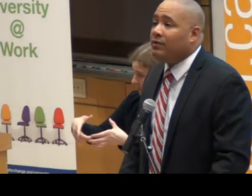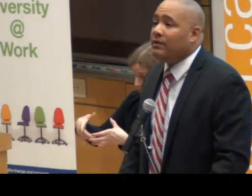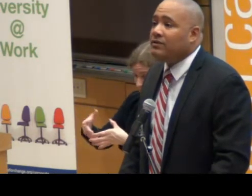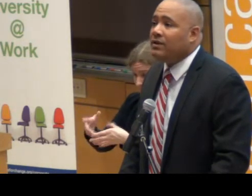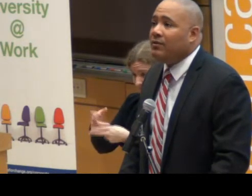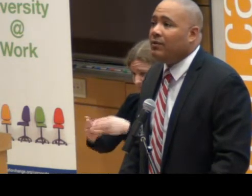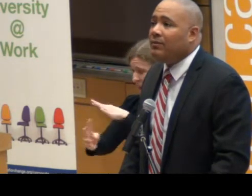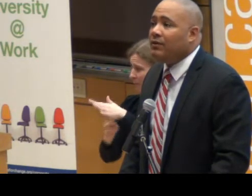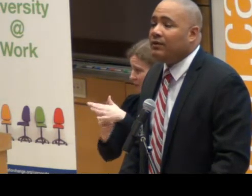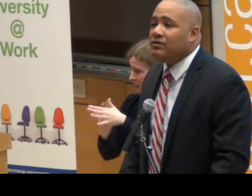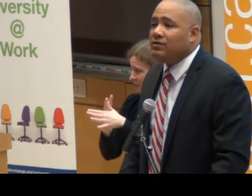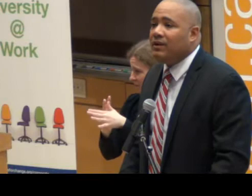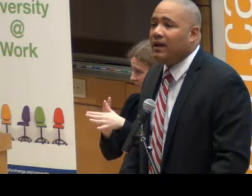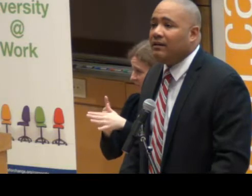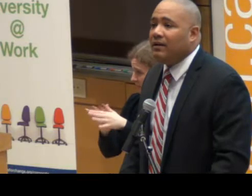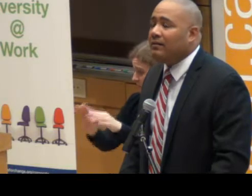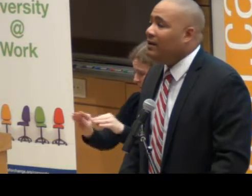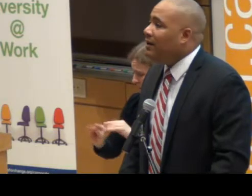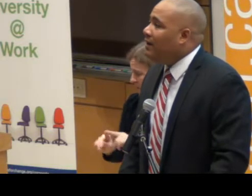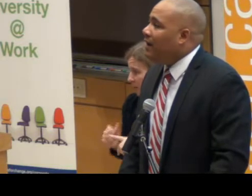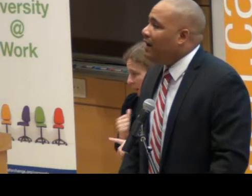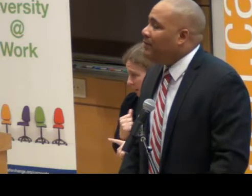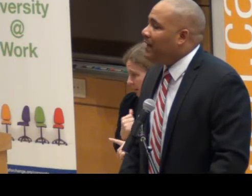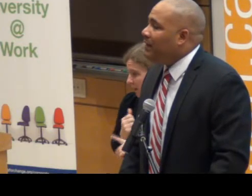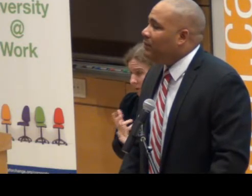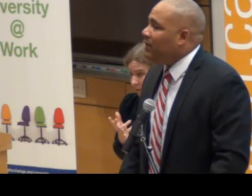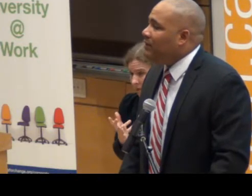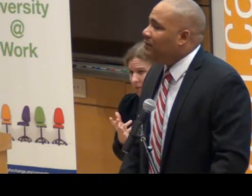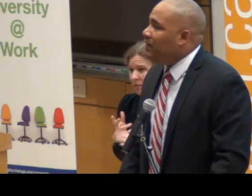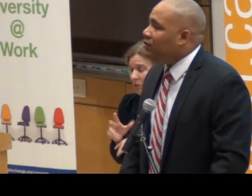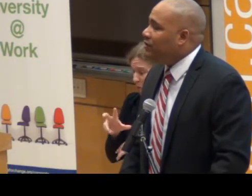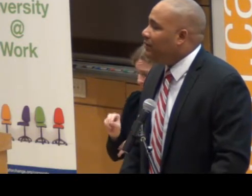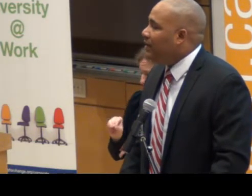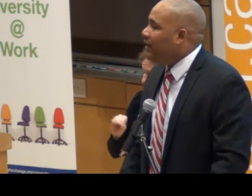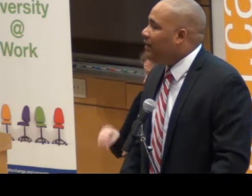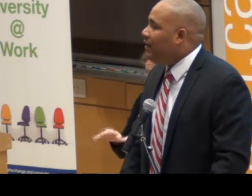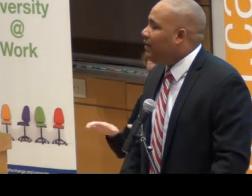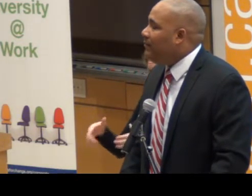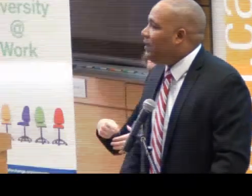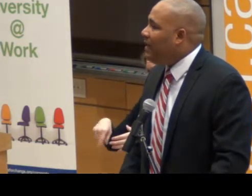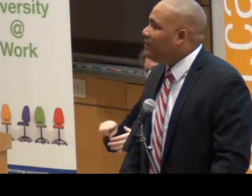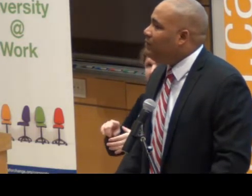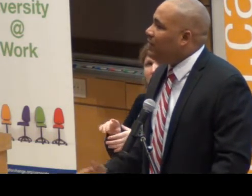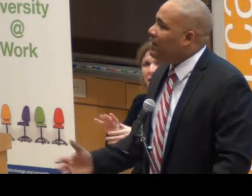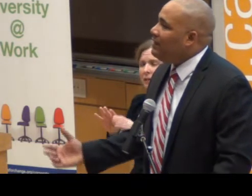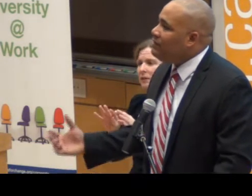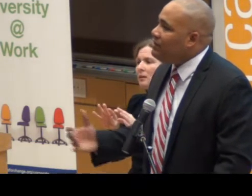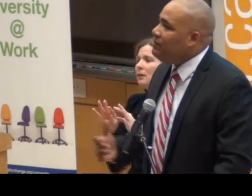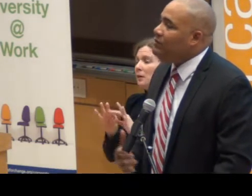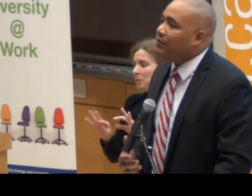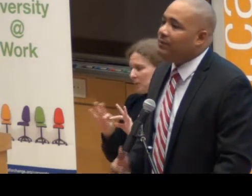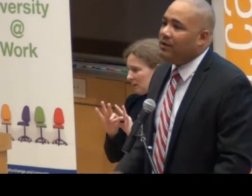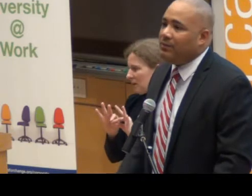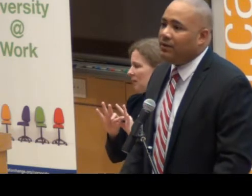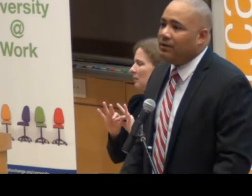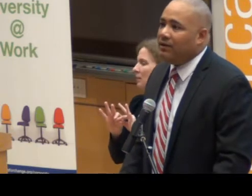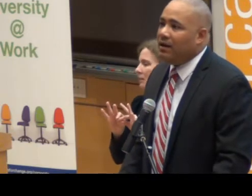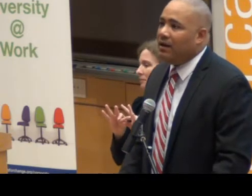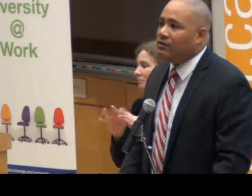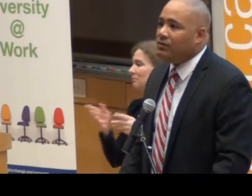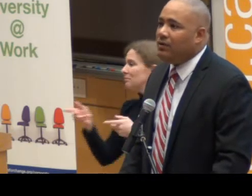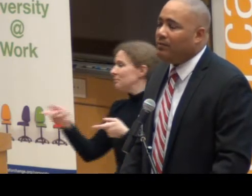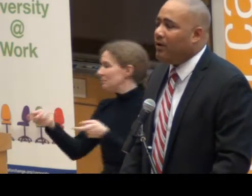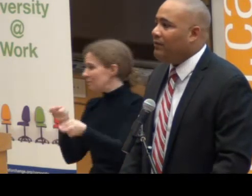who are immigrants, were immigrants to Canada. And we need to make sure that as we continue to bring people